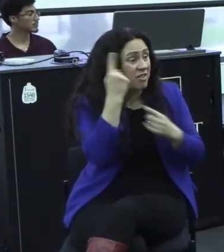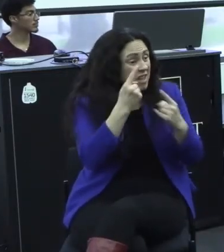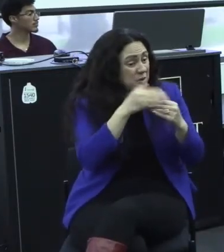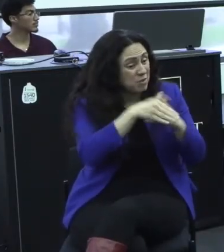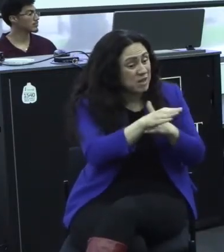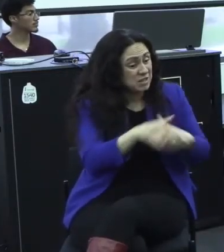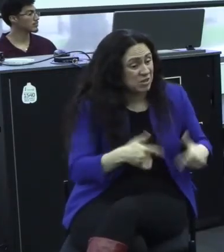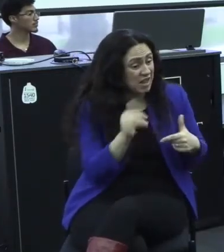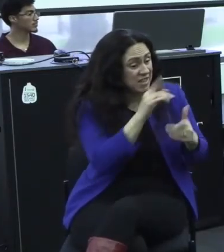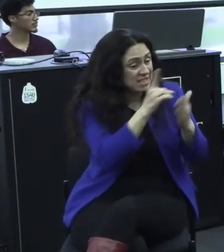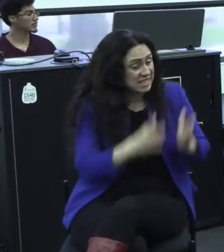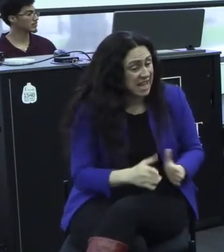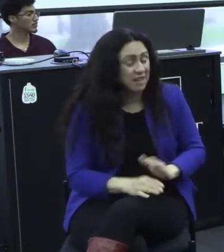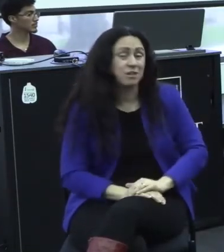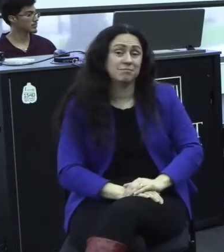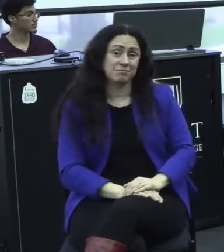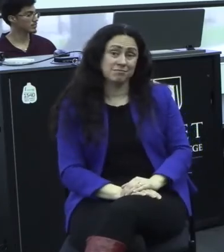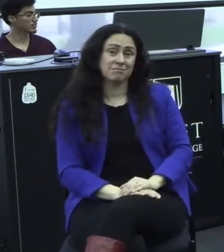designer.